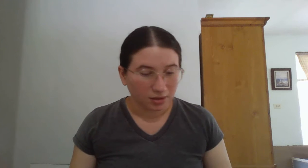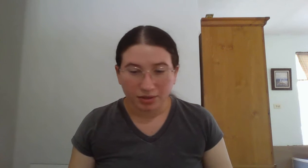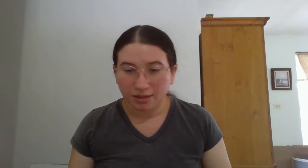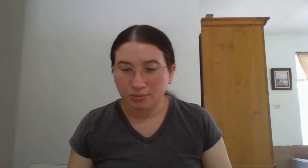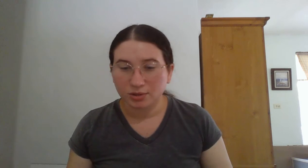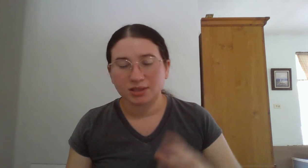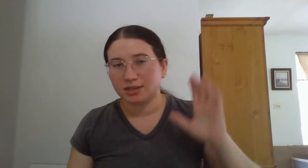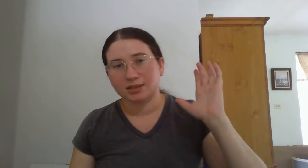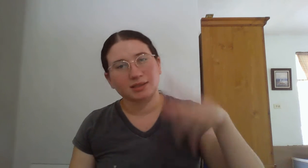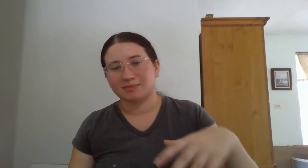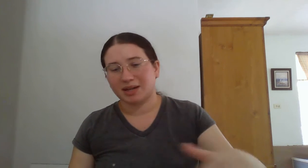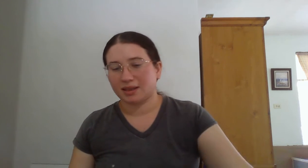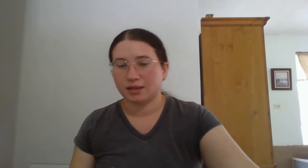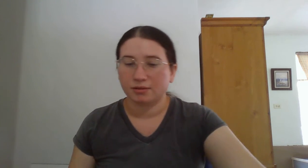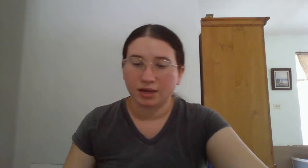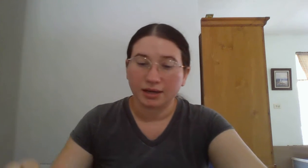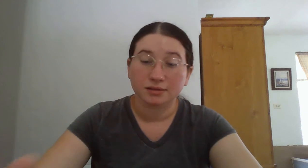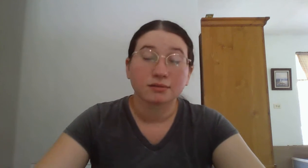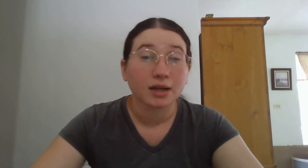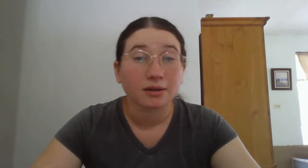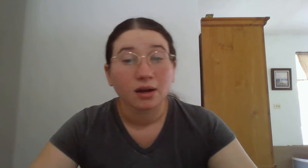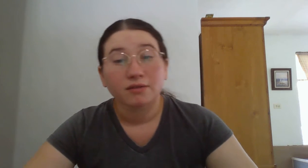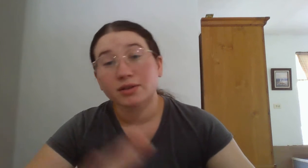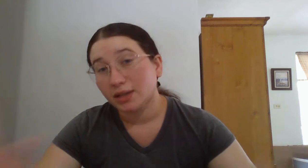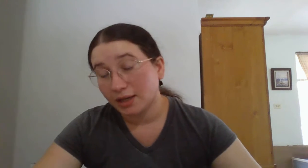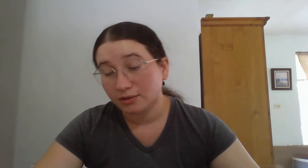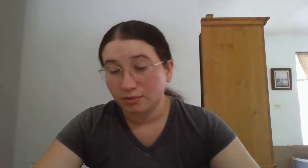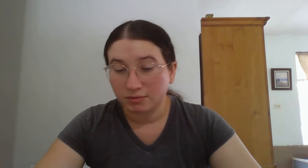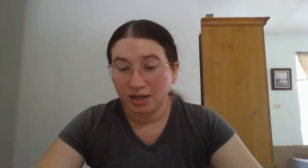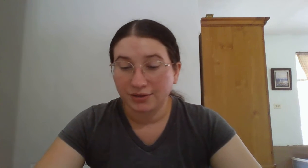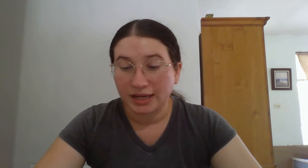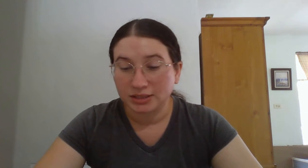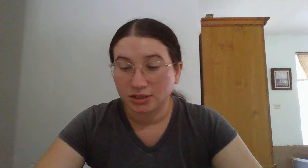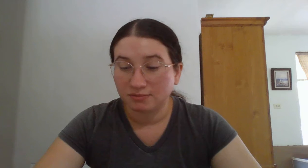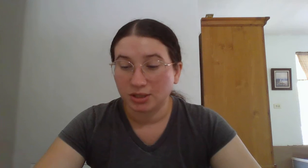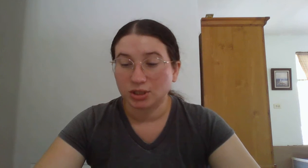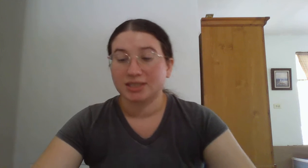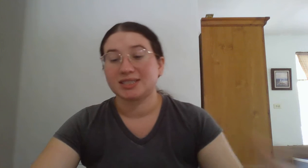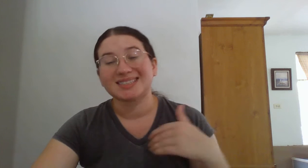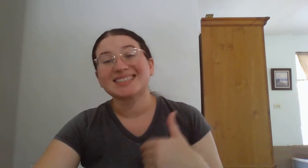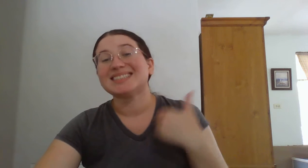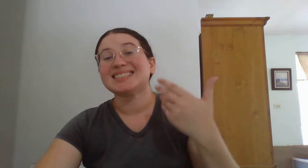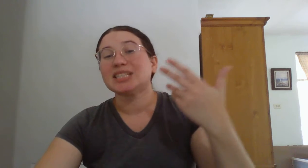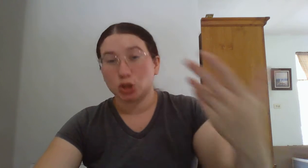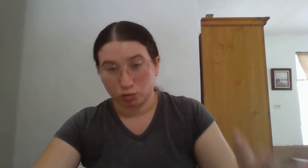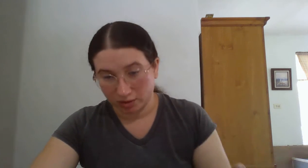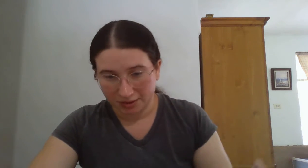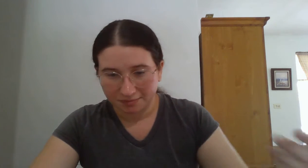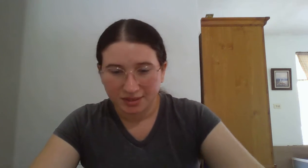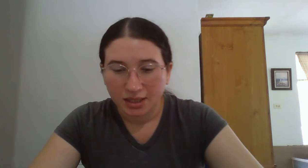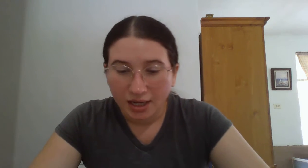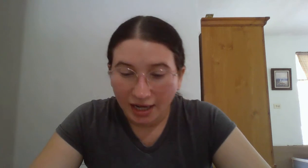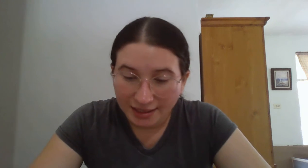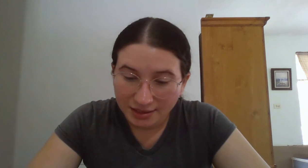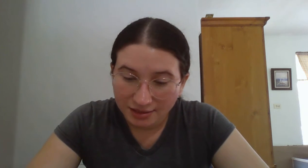We got more sentences, but I think you get it. So now, for the next one, we have adjective modulation continually. Adjectives